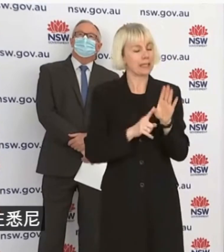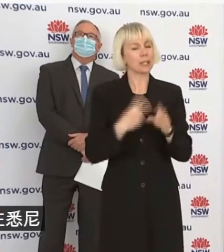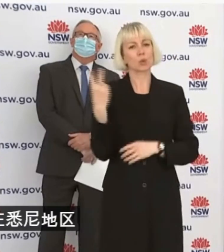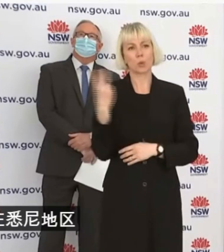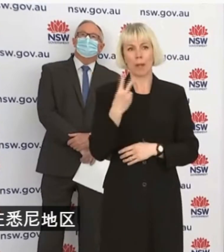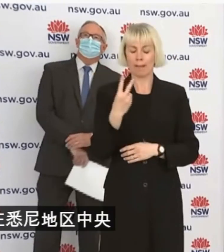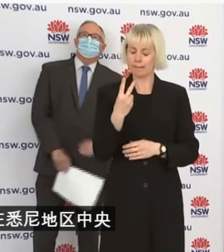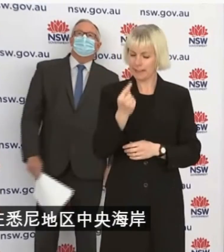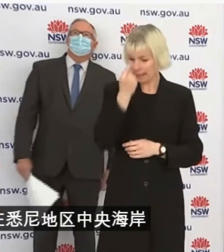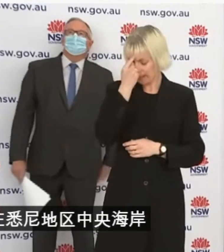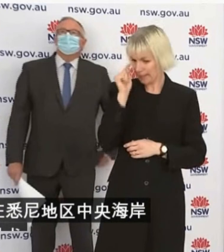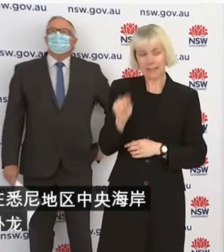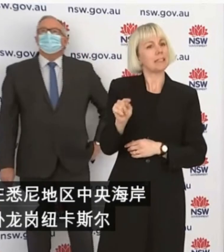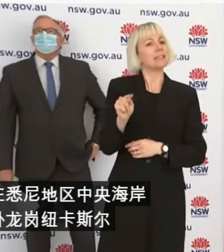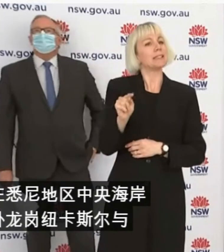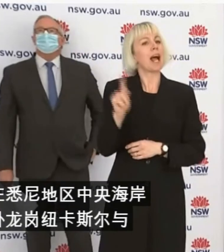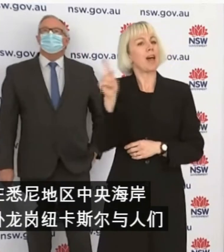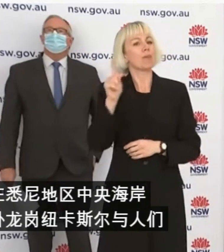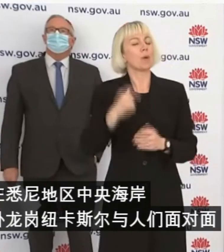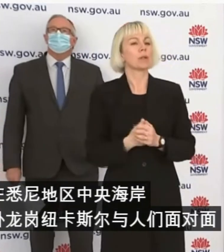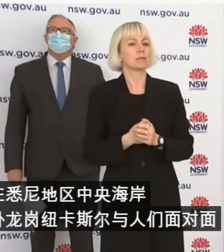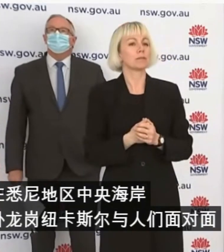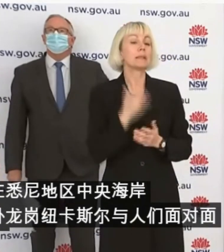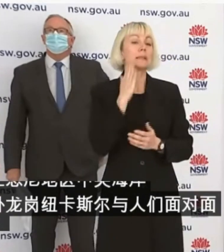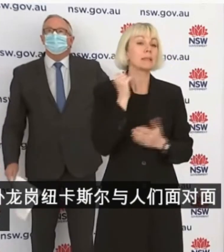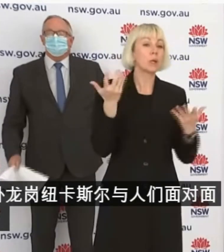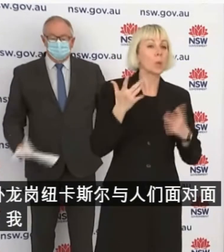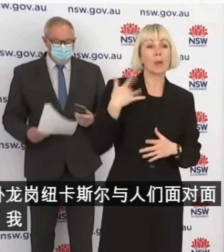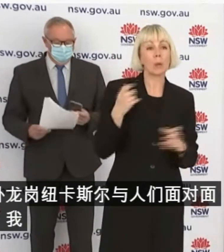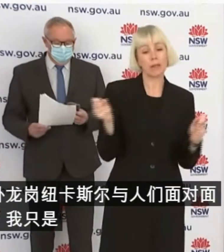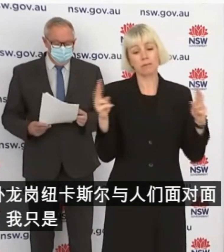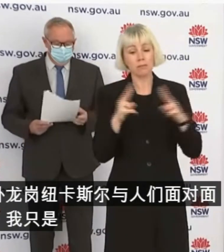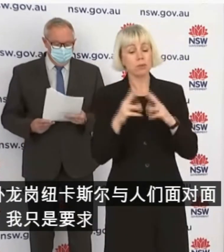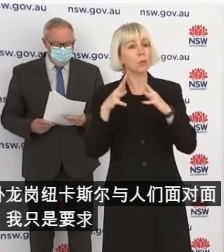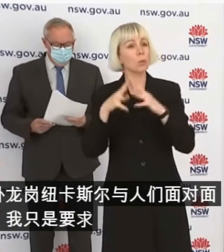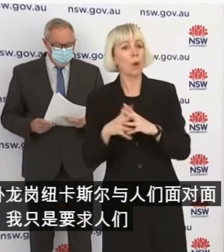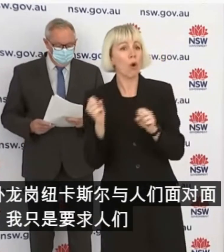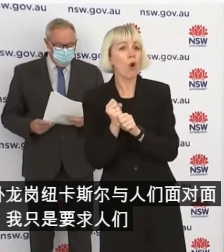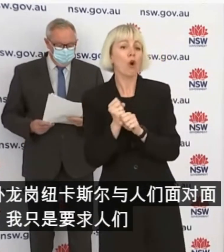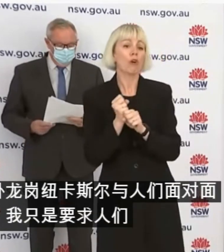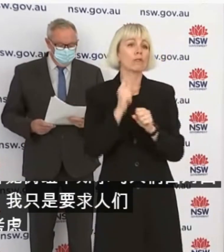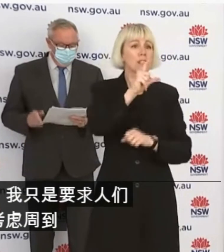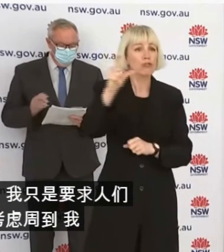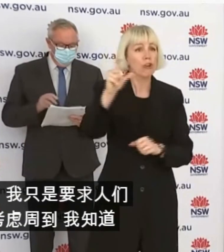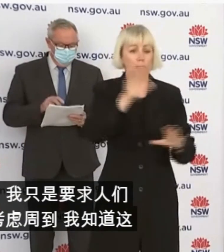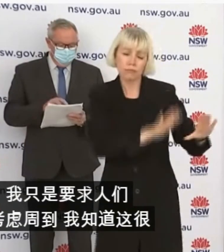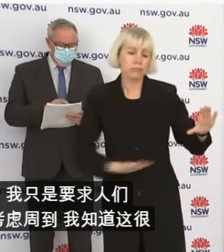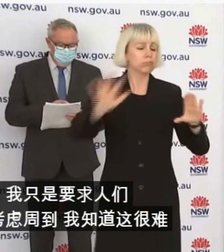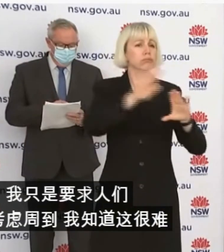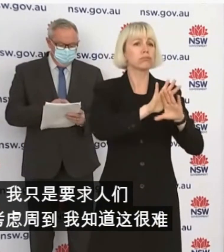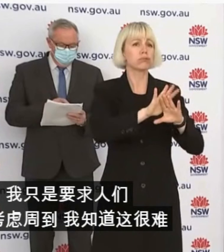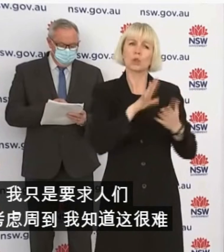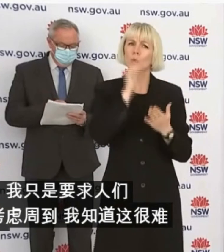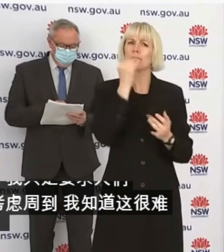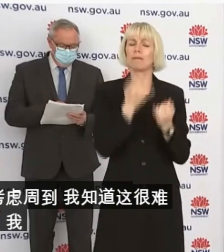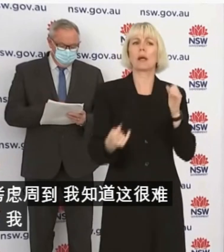in the Sydney area, Central Coast, Wollongong, Newcastle are not. And I just ask people just to be considerate, and I know it's